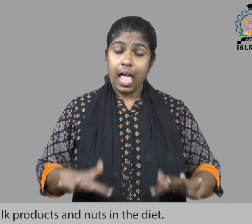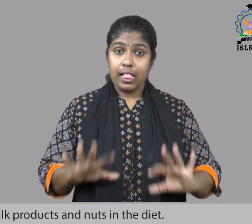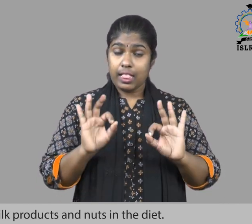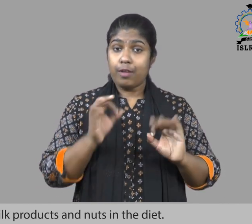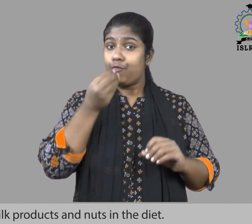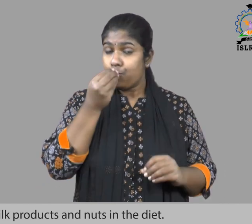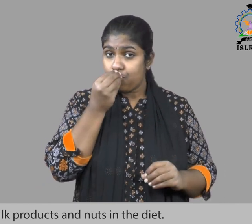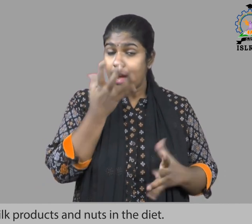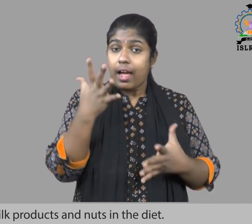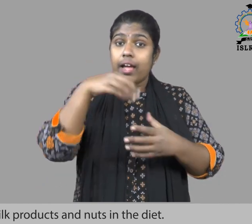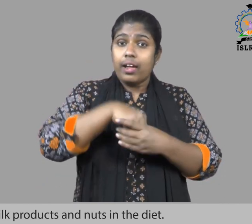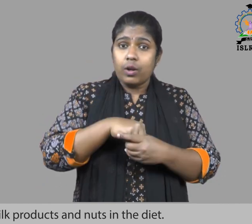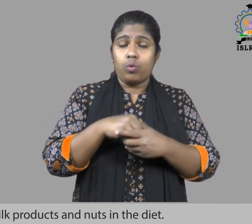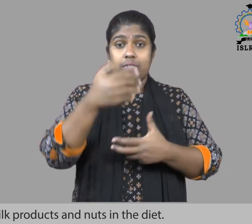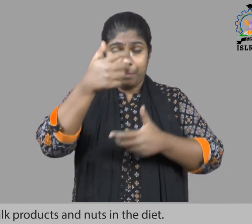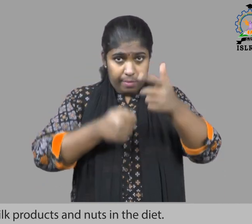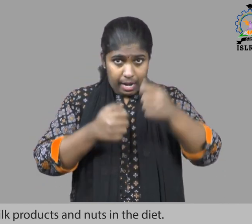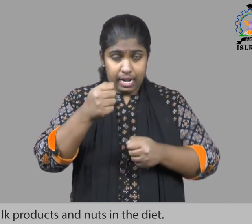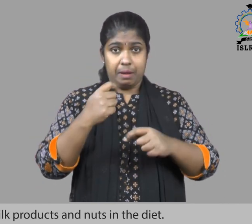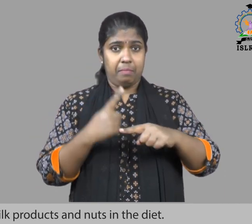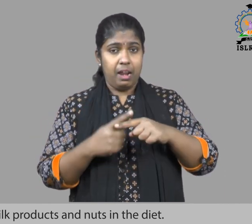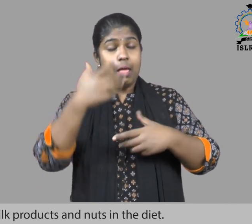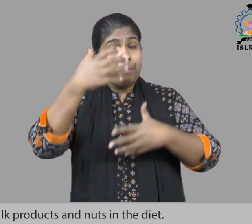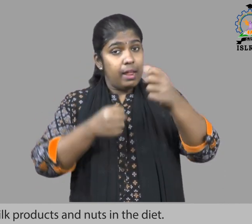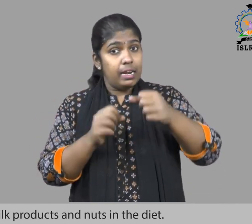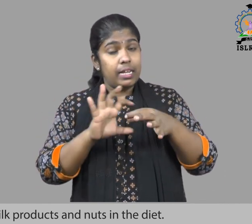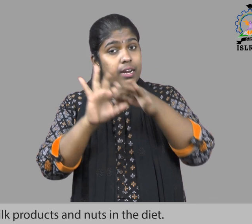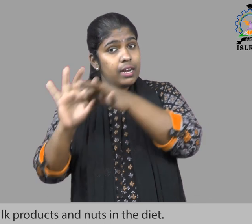Include milk, milk products, and nuts in the diet.